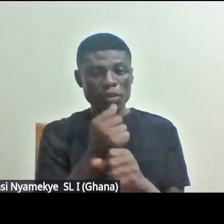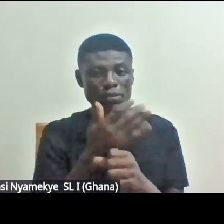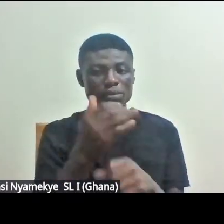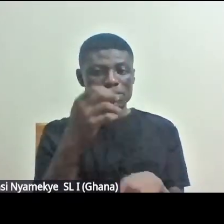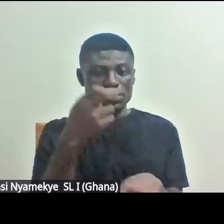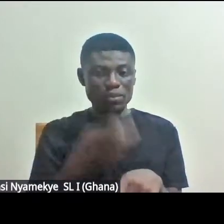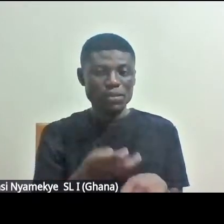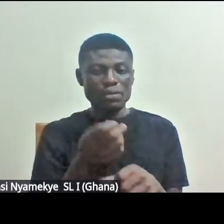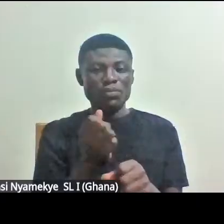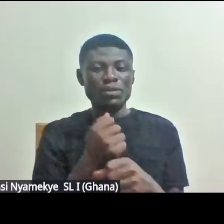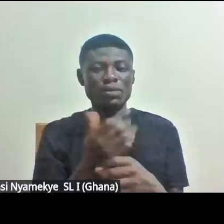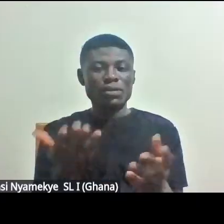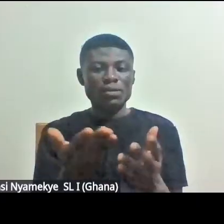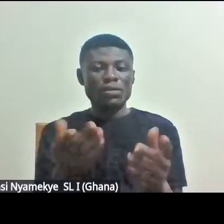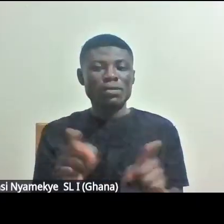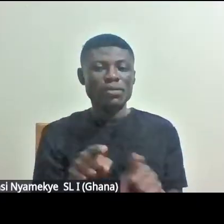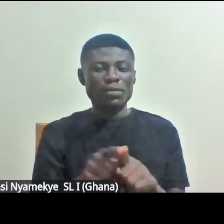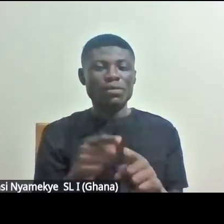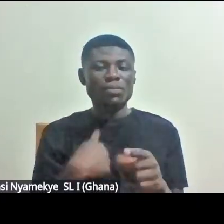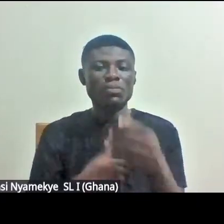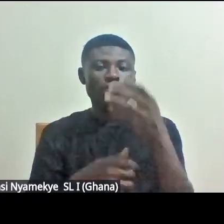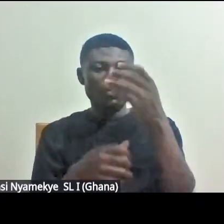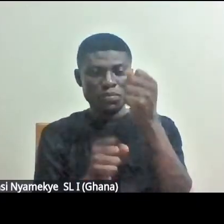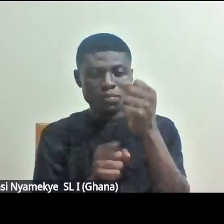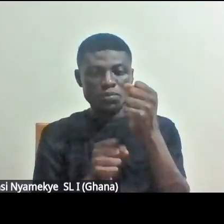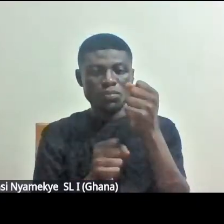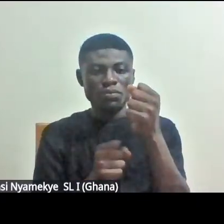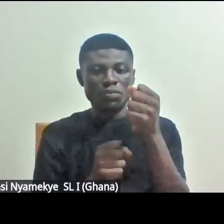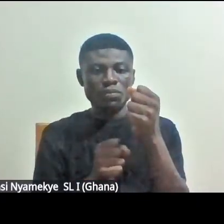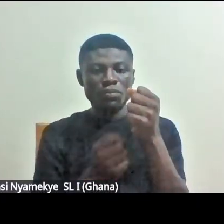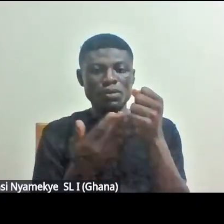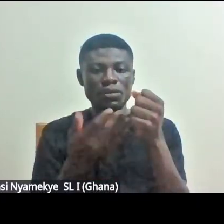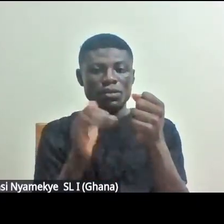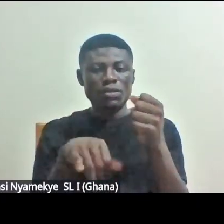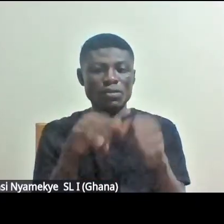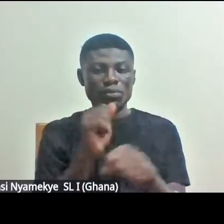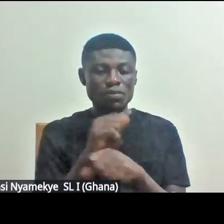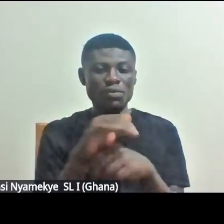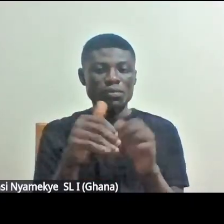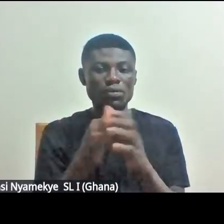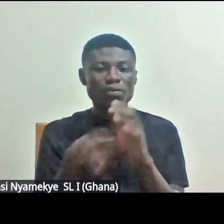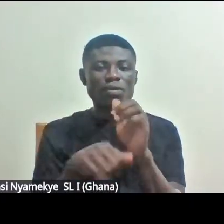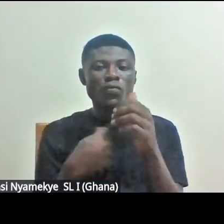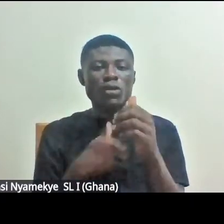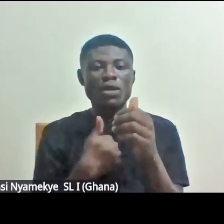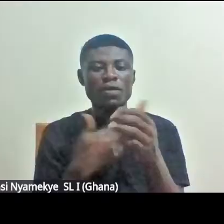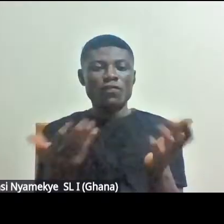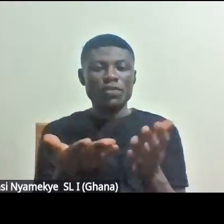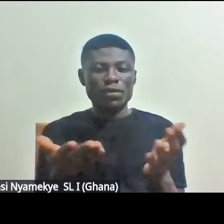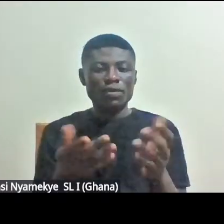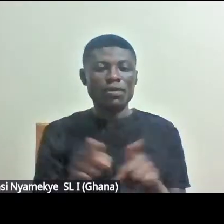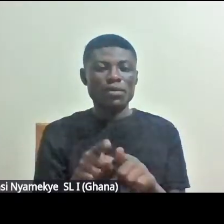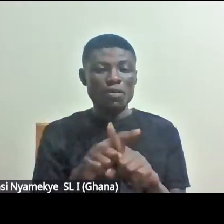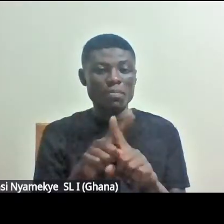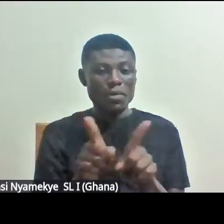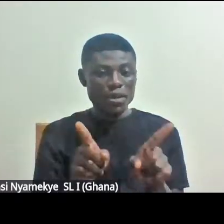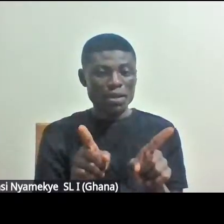and I trust the thing here, the security that we have here. But